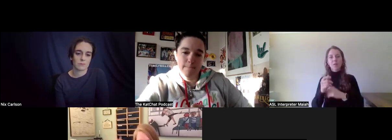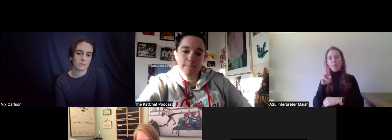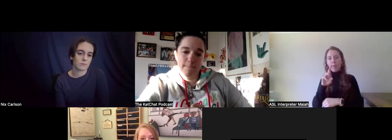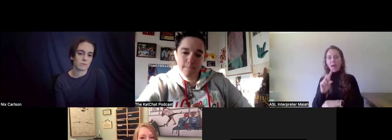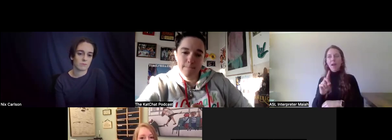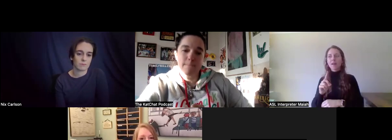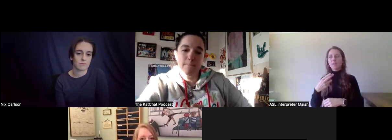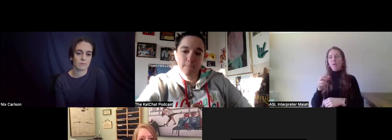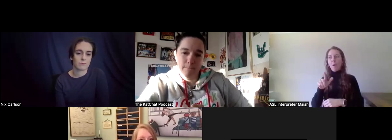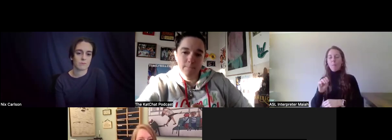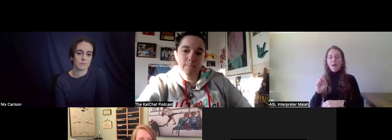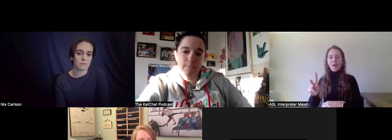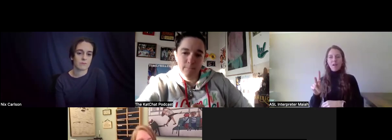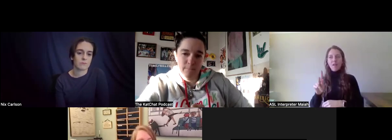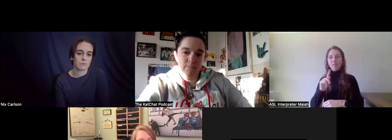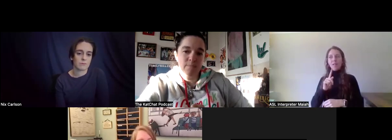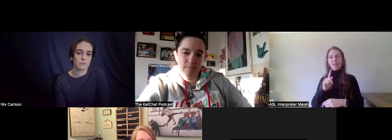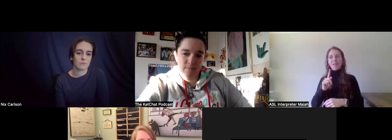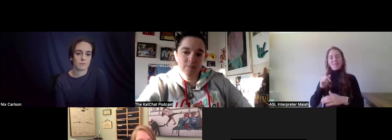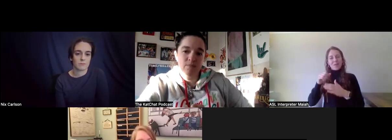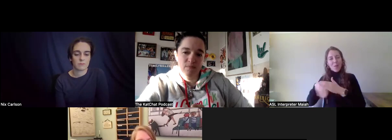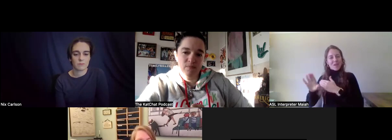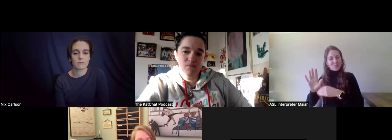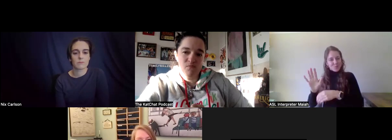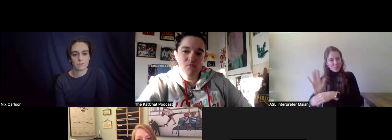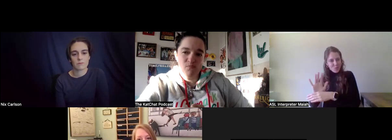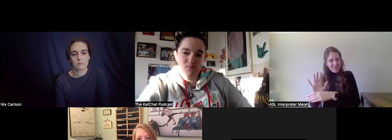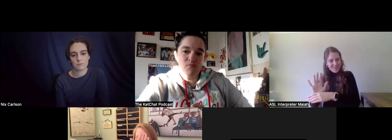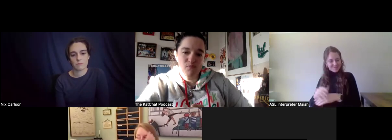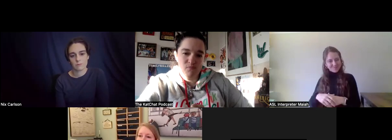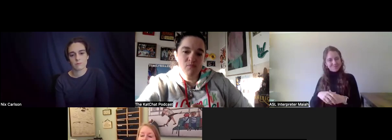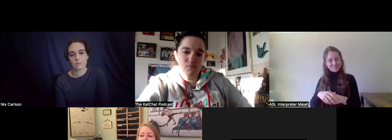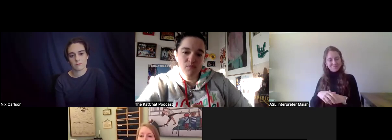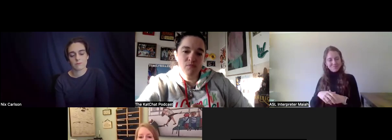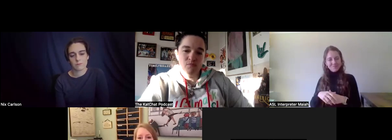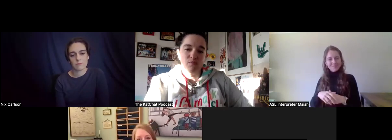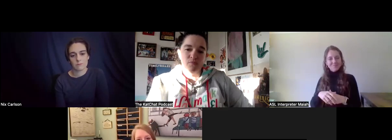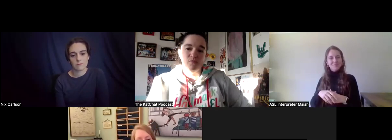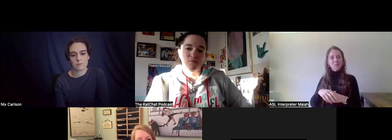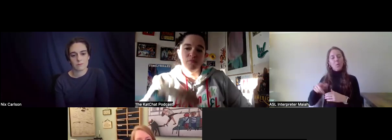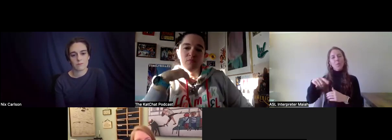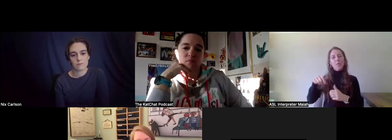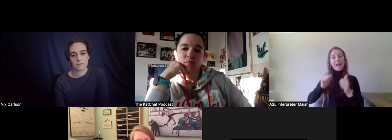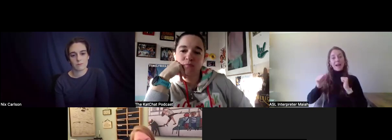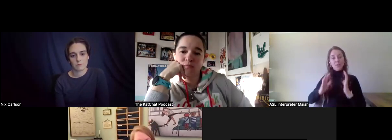almost dipping into a Hallmark movie, and the actors that we brought on both